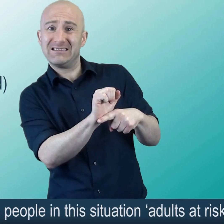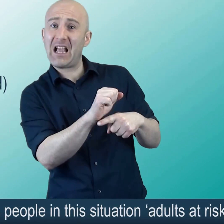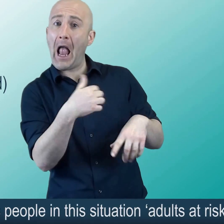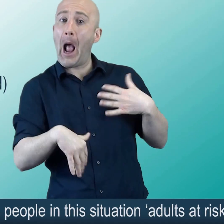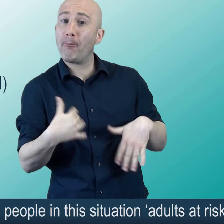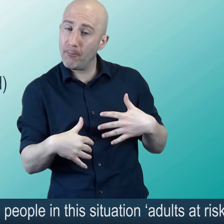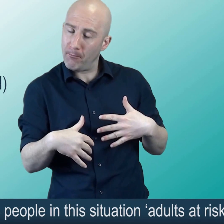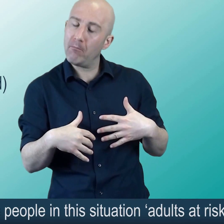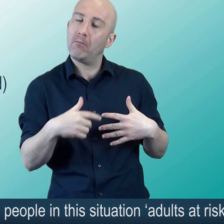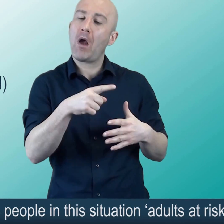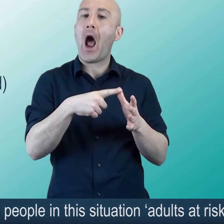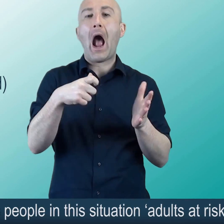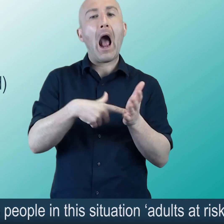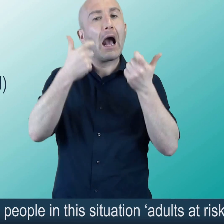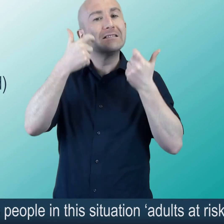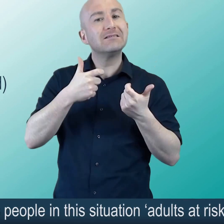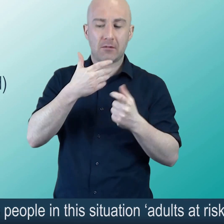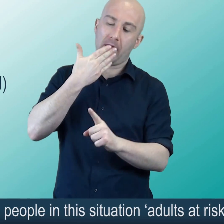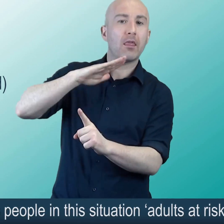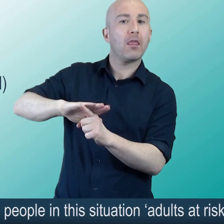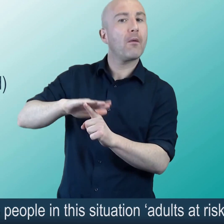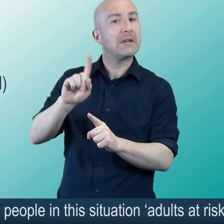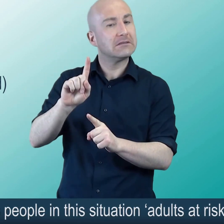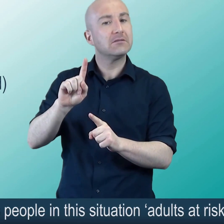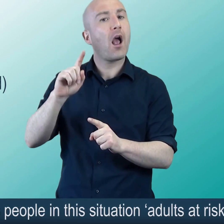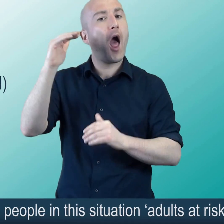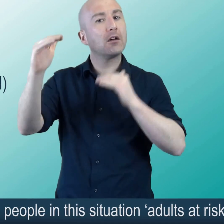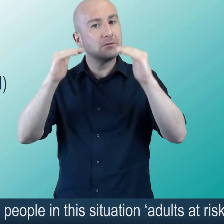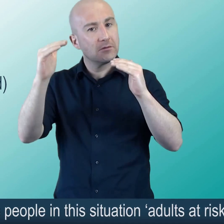The Act calls people in this situation adults at risk.